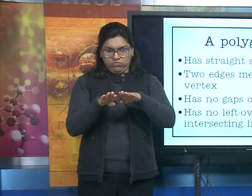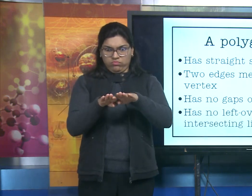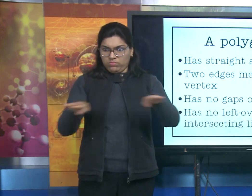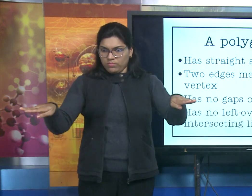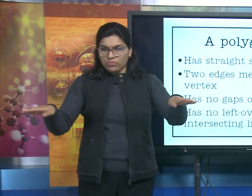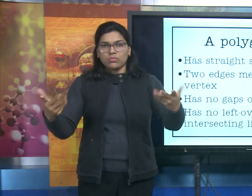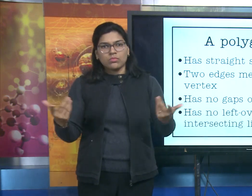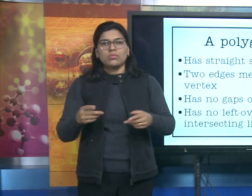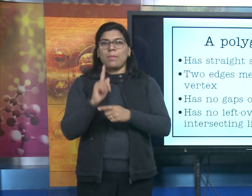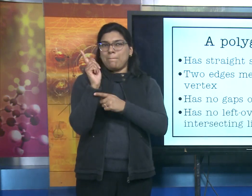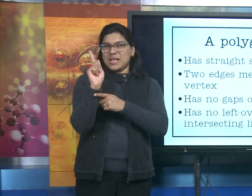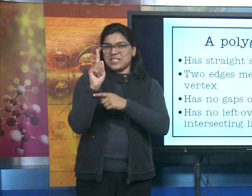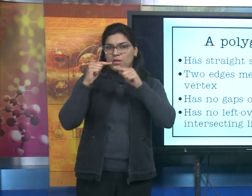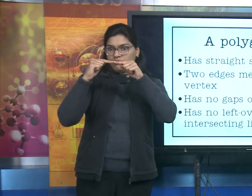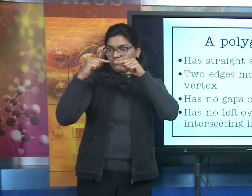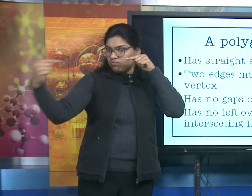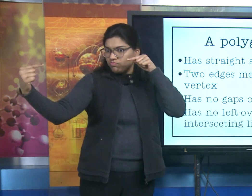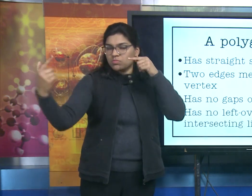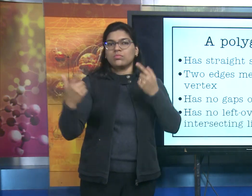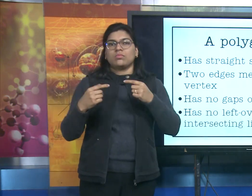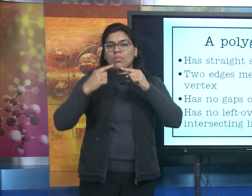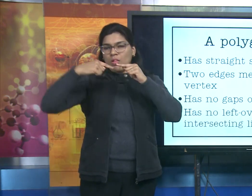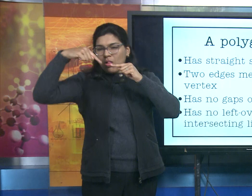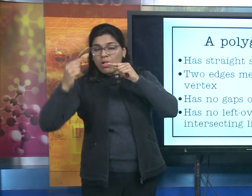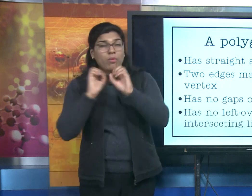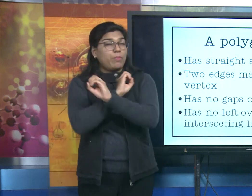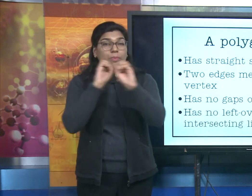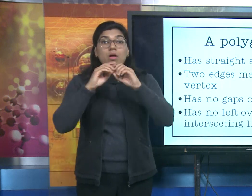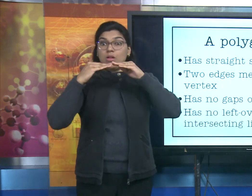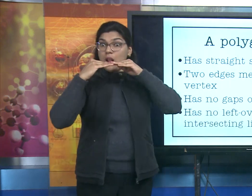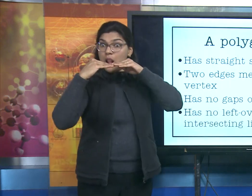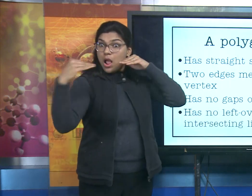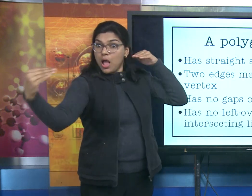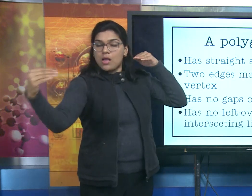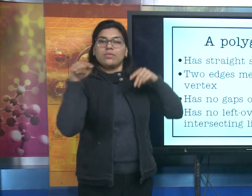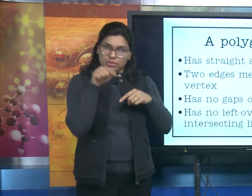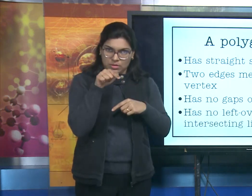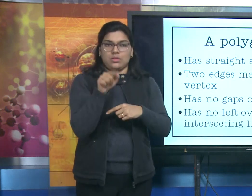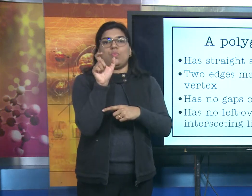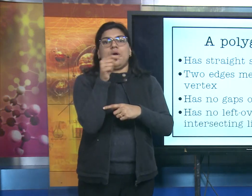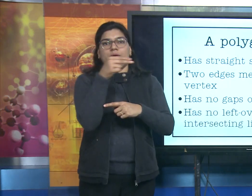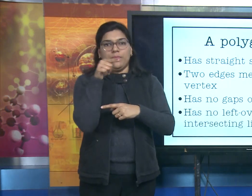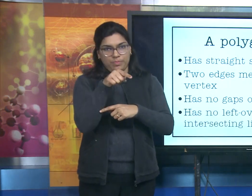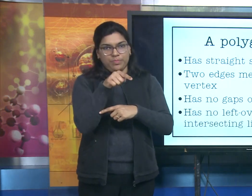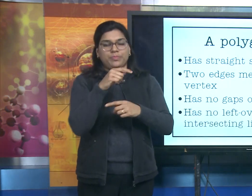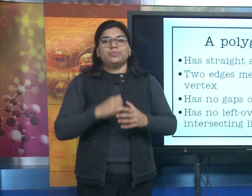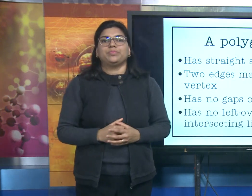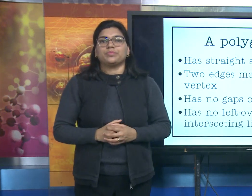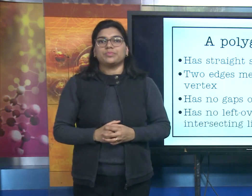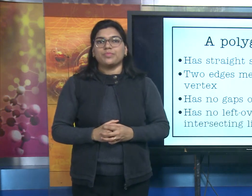Like we see table, we have pencil, which is straight pencil. It is not curved. All the things around